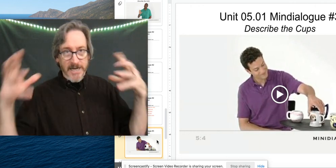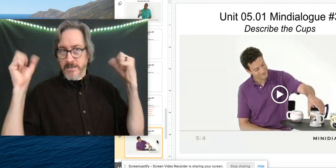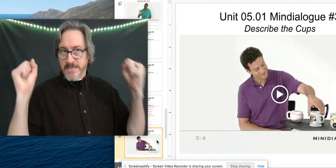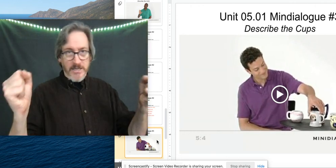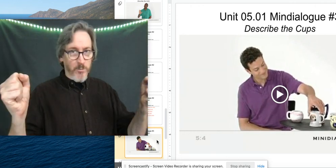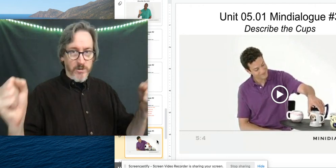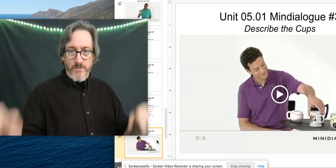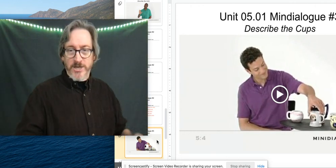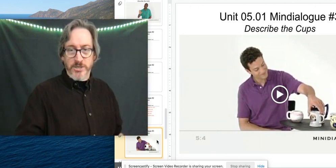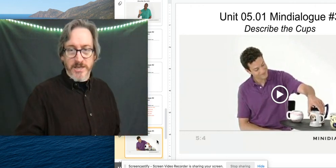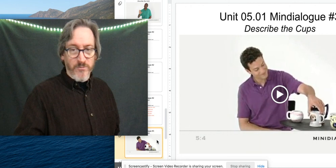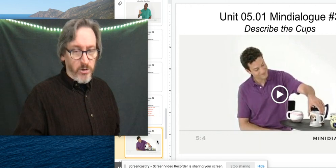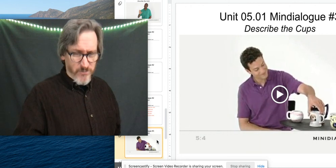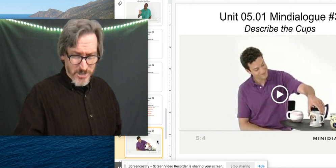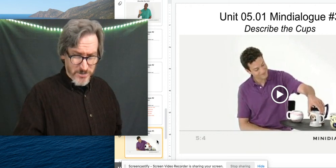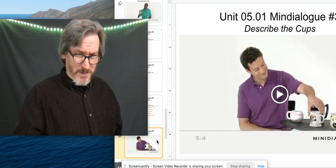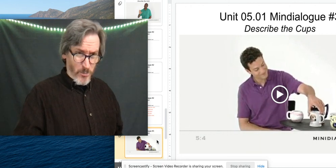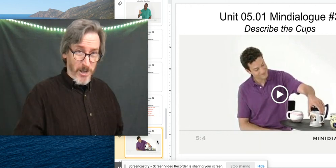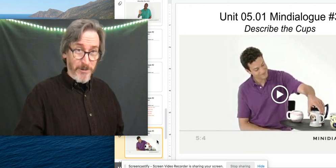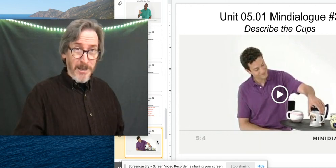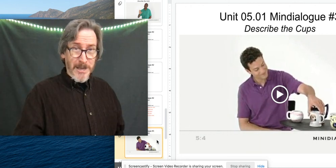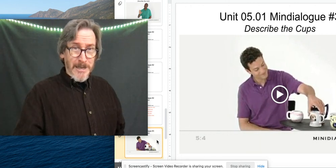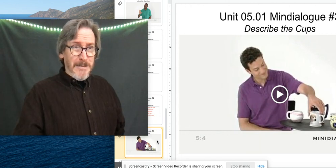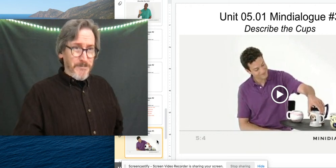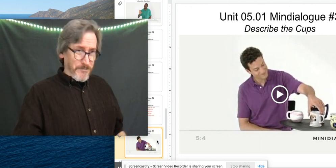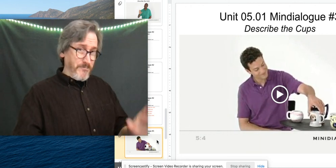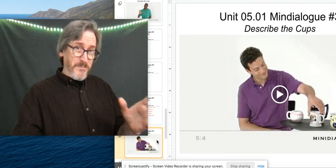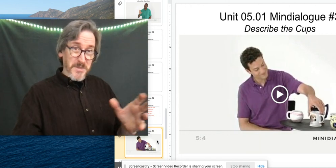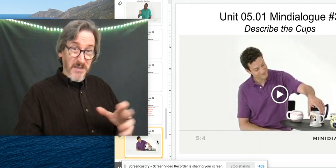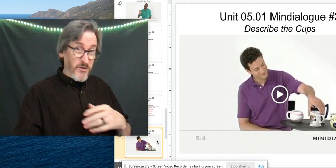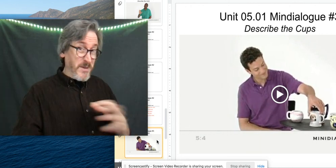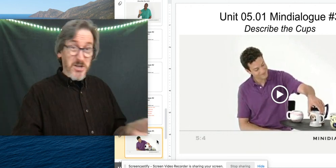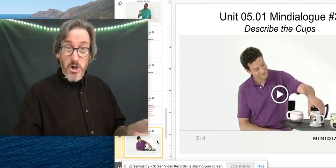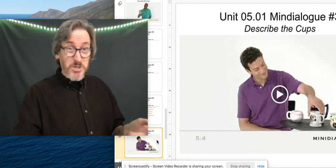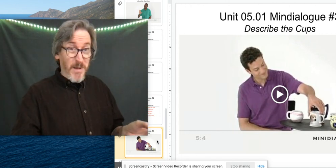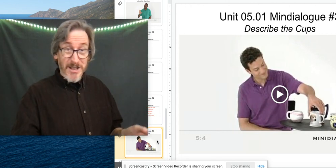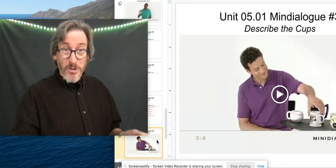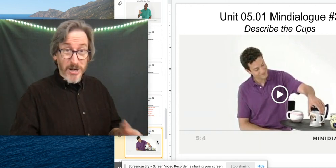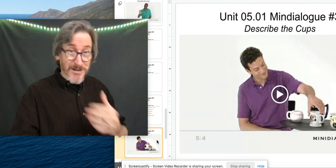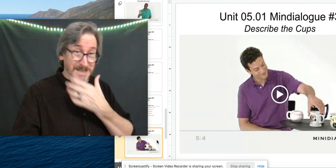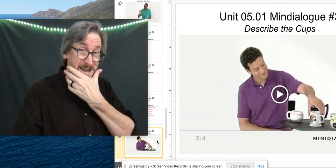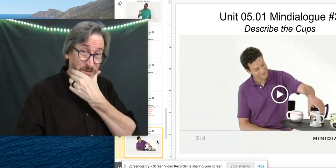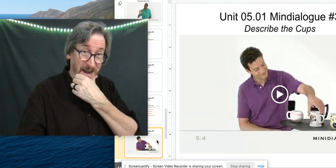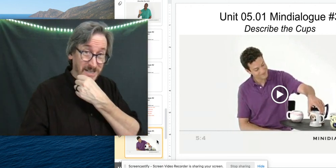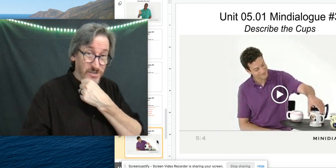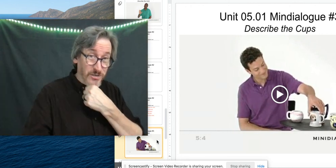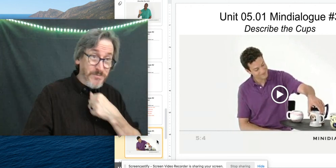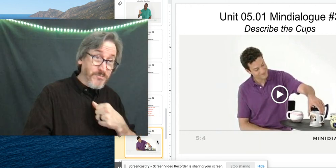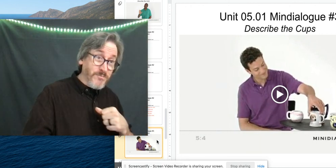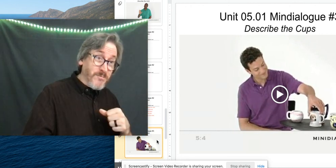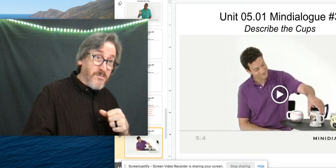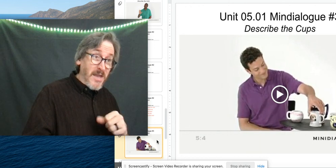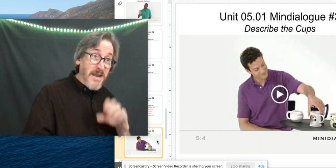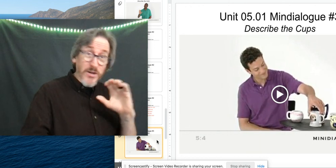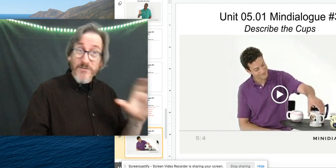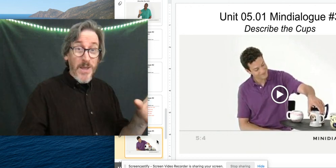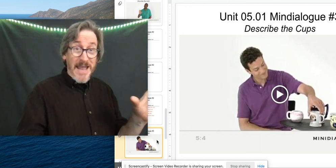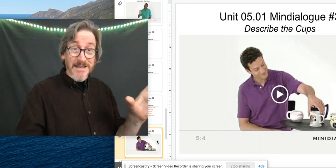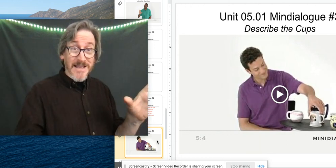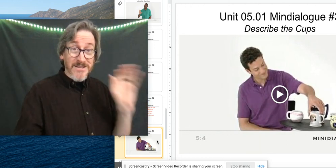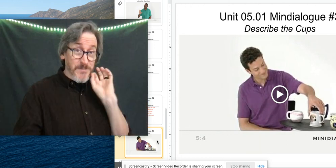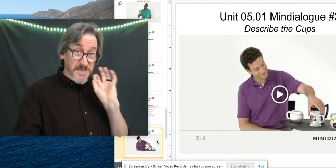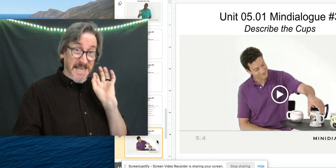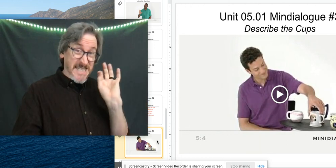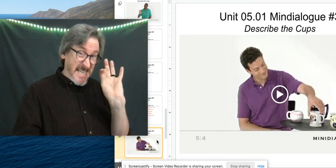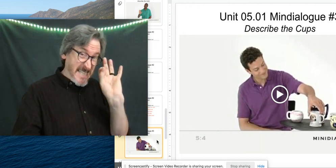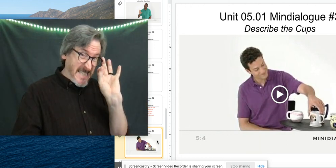Start telling more information. Give more information than people want. If you've been coached by a lawyer to never give away